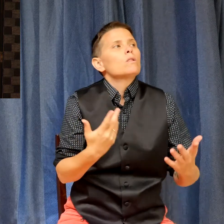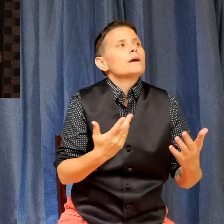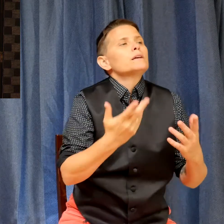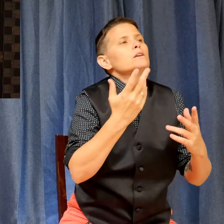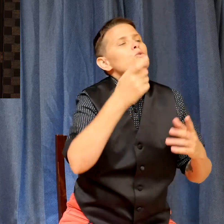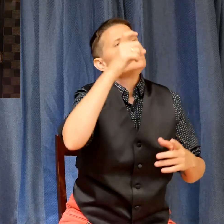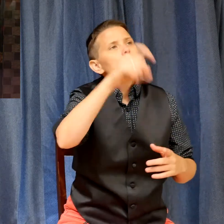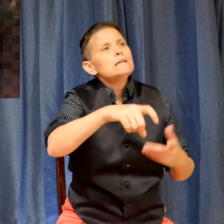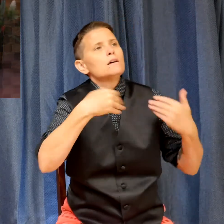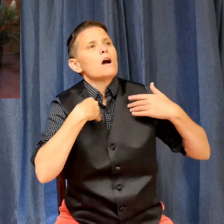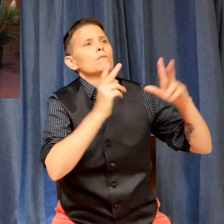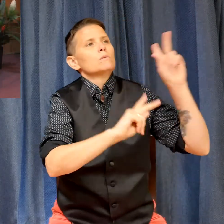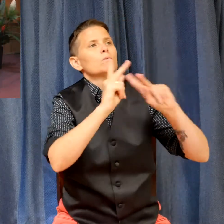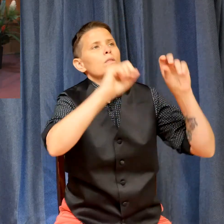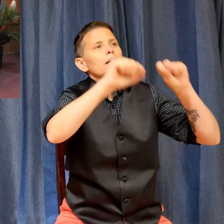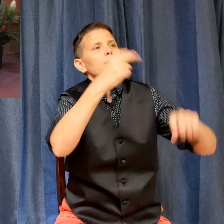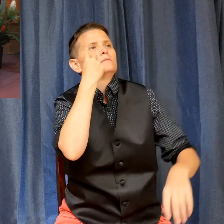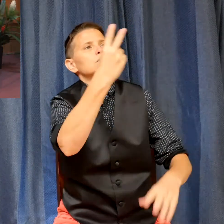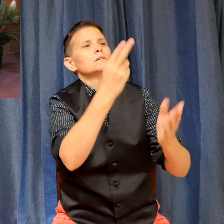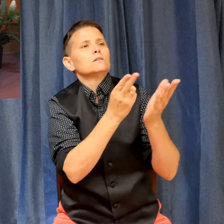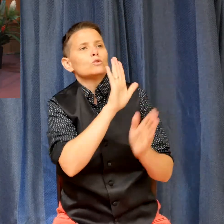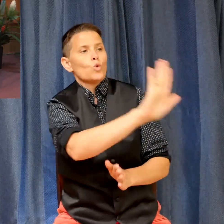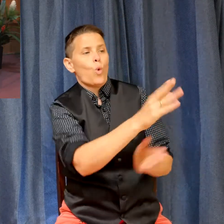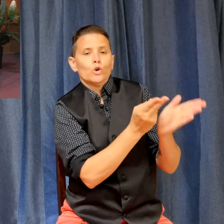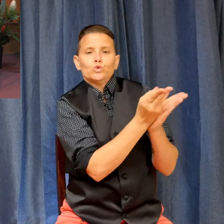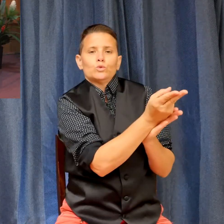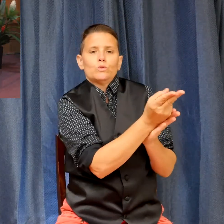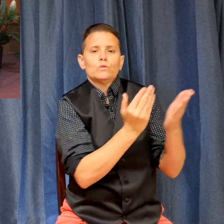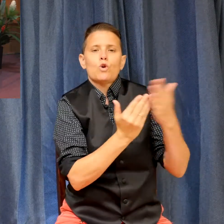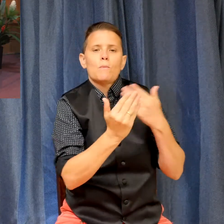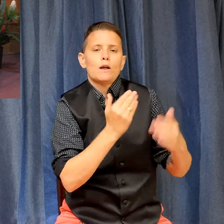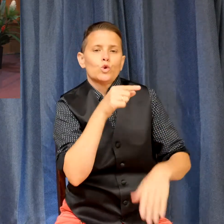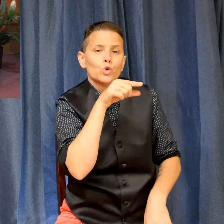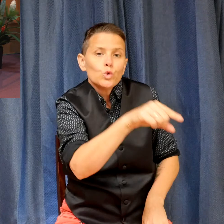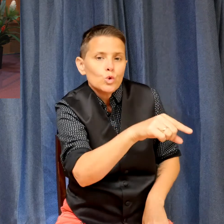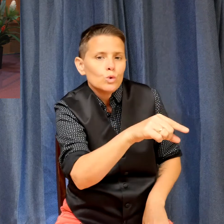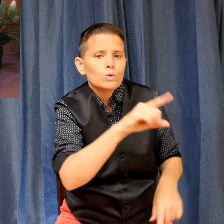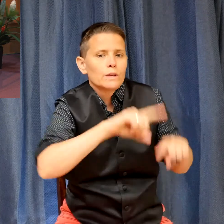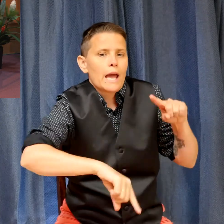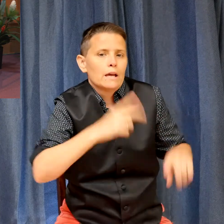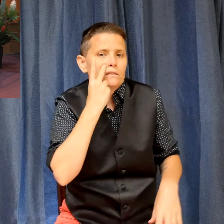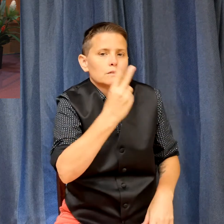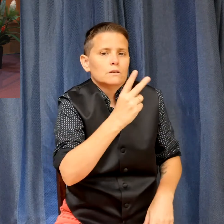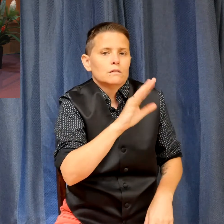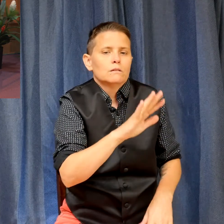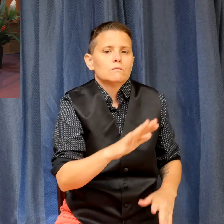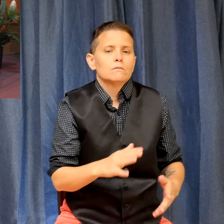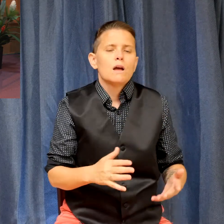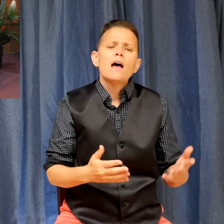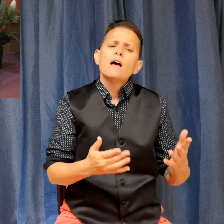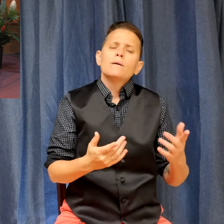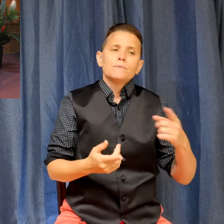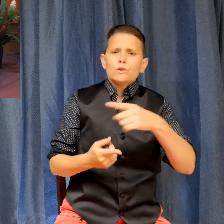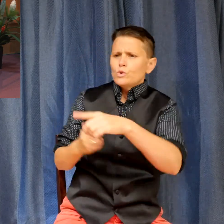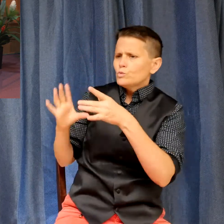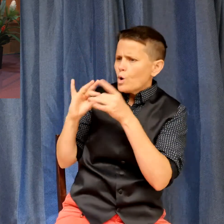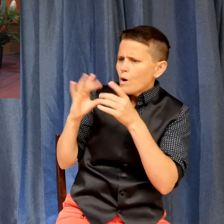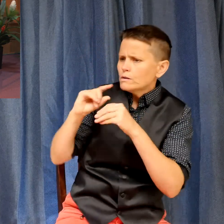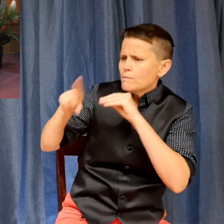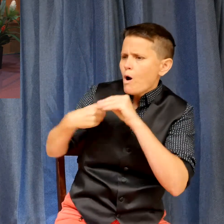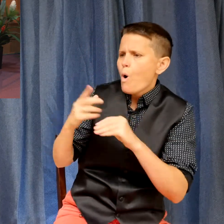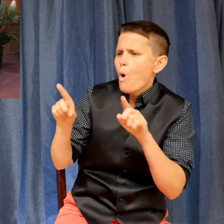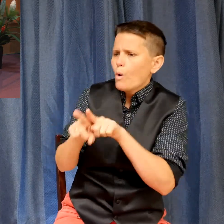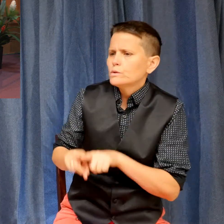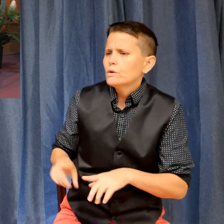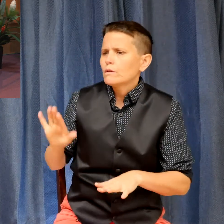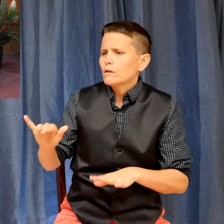the Well, key. and you also mentioned something about not giving you solutions. Right. So they kind of like create that space,